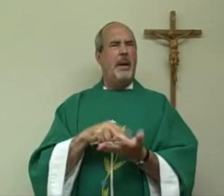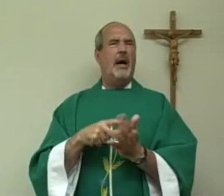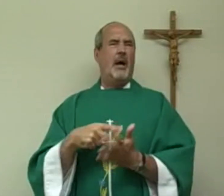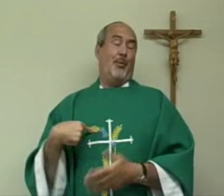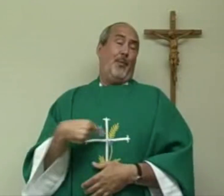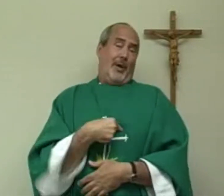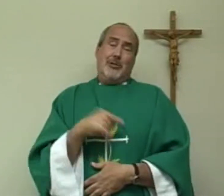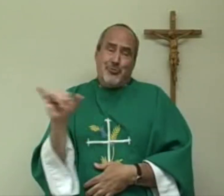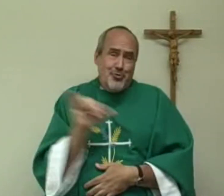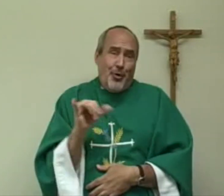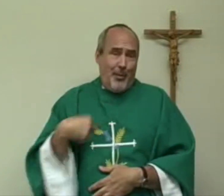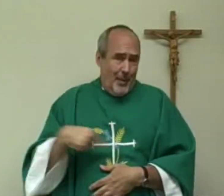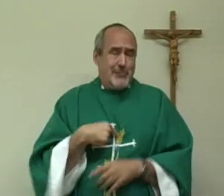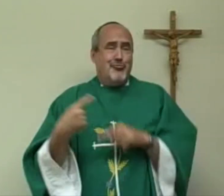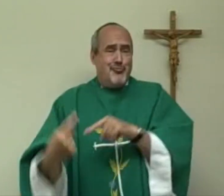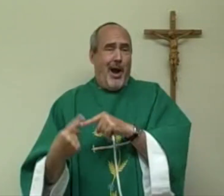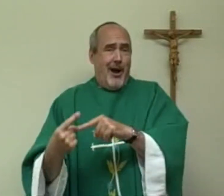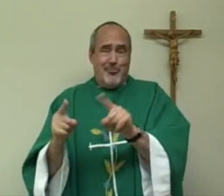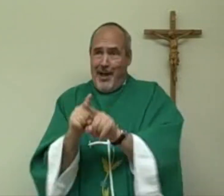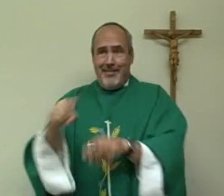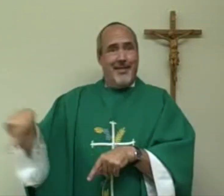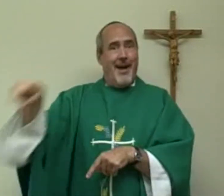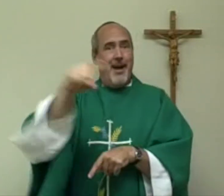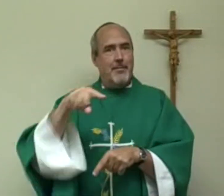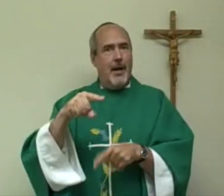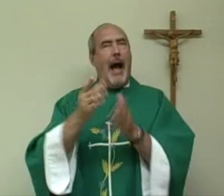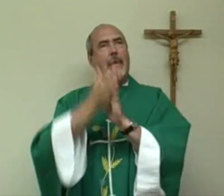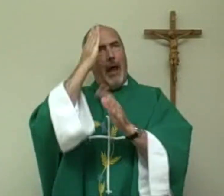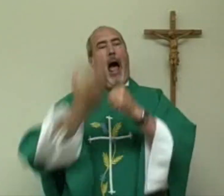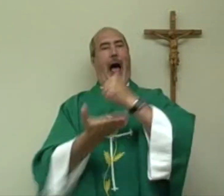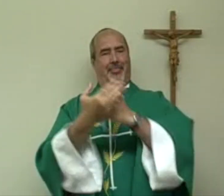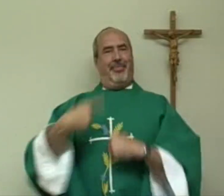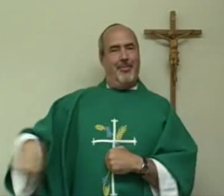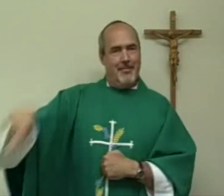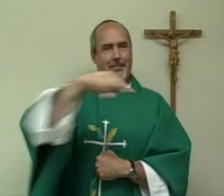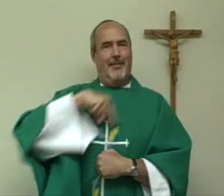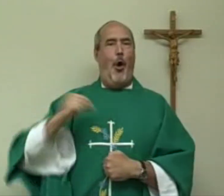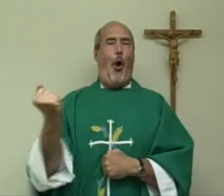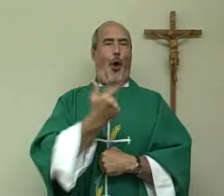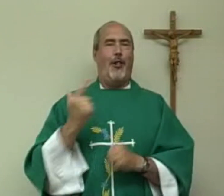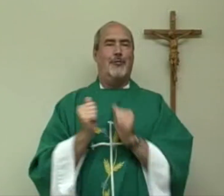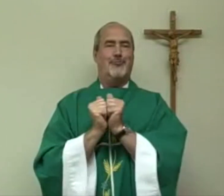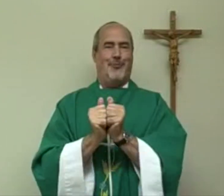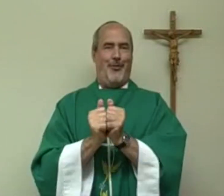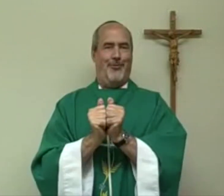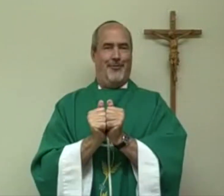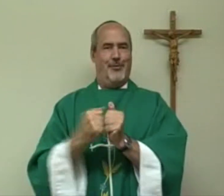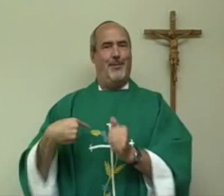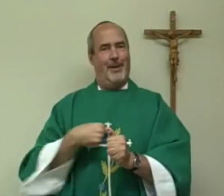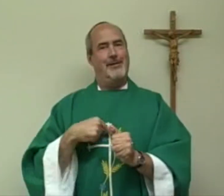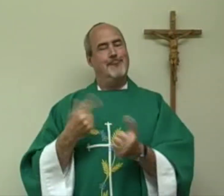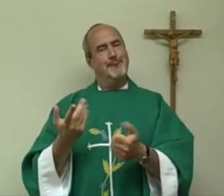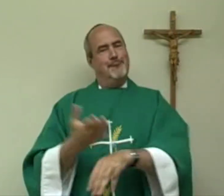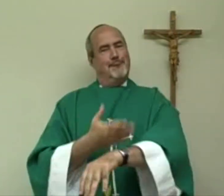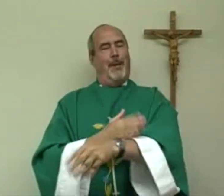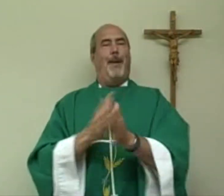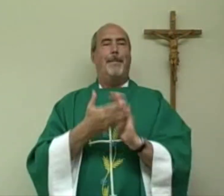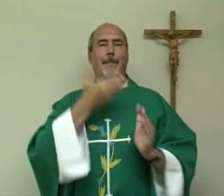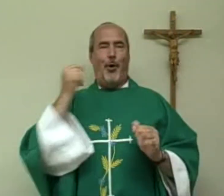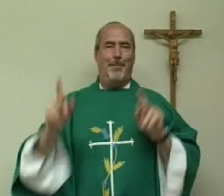yourself and pray for all of us because each one of us struggles with the same things they're struggling with. Pray that God will help all of us